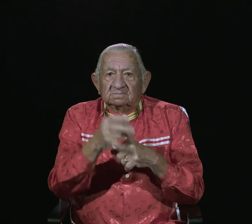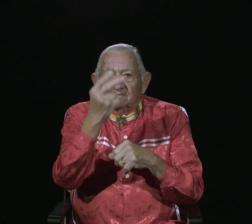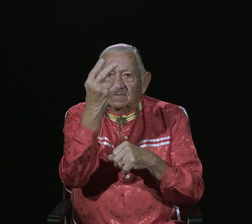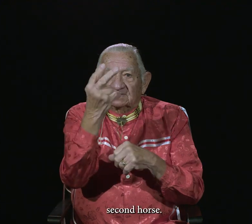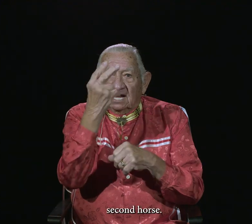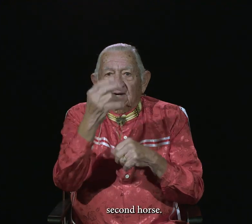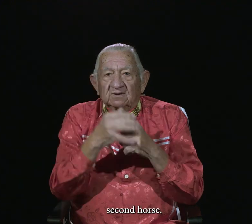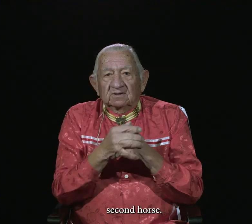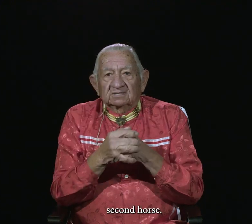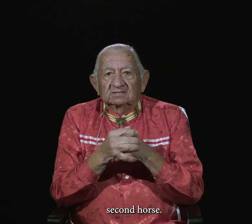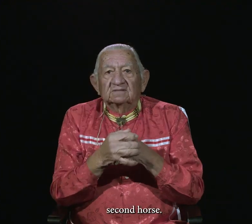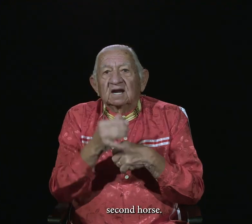2nd horse,